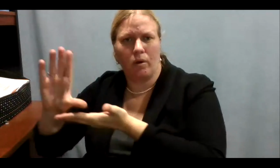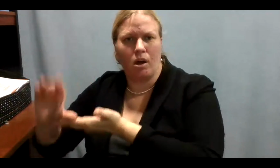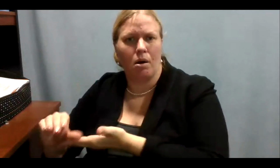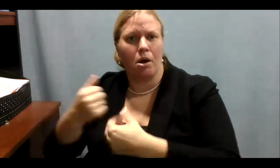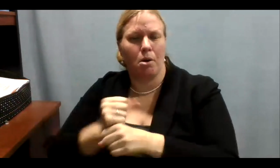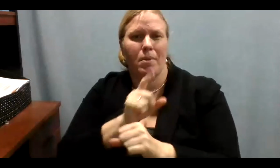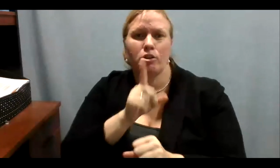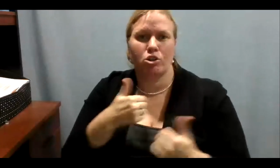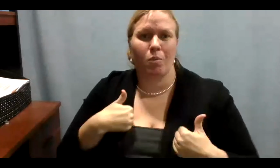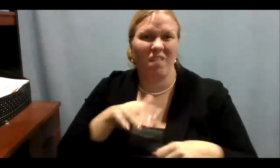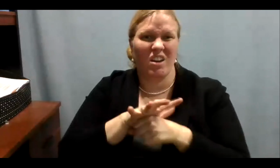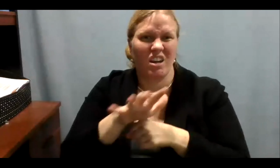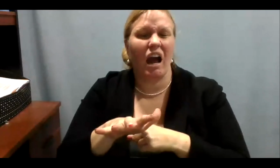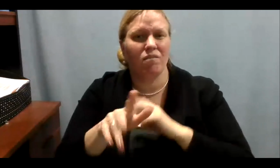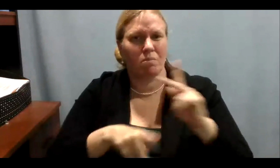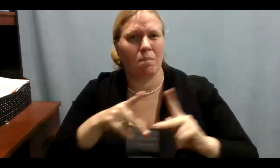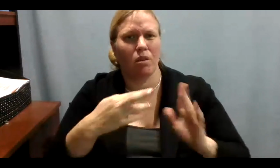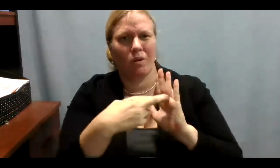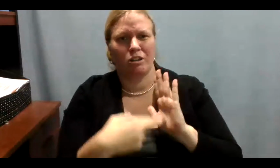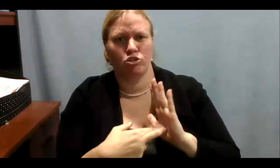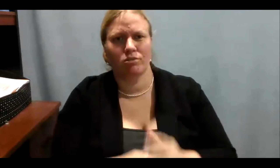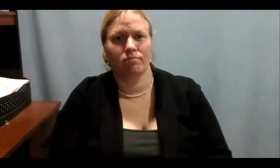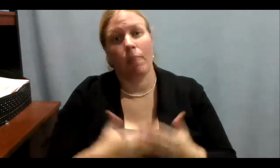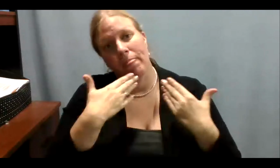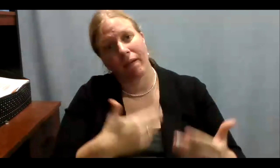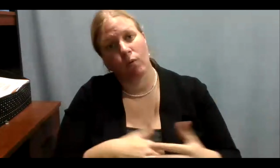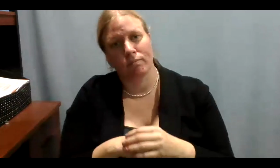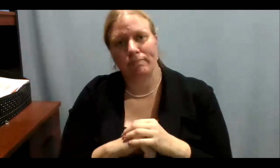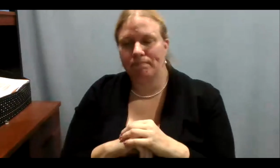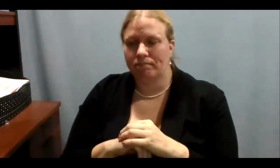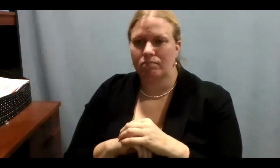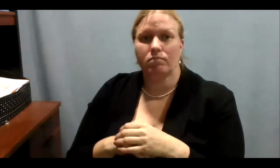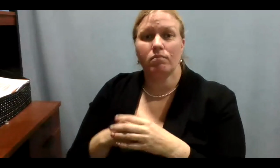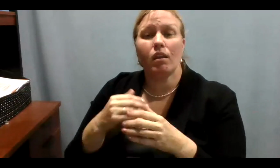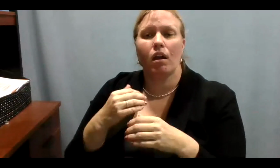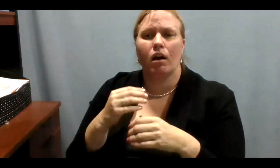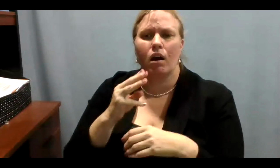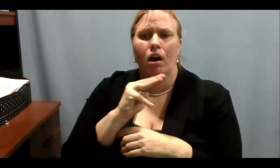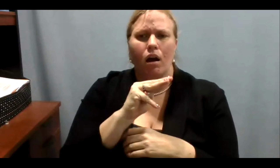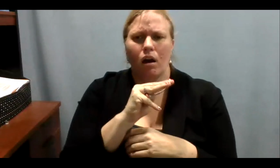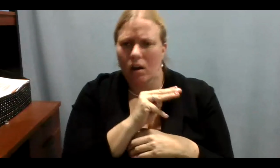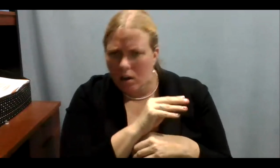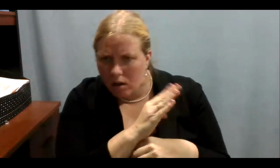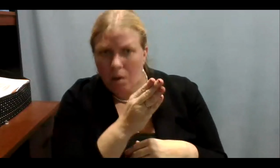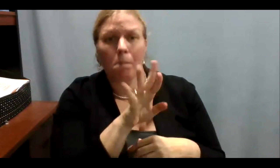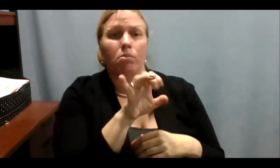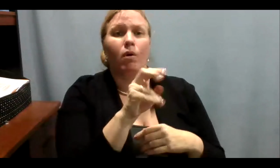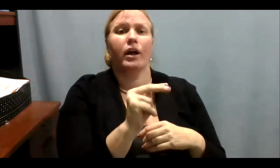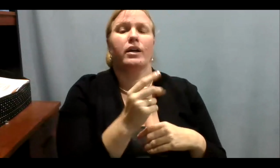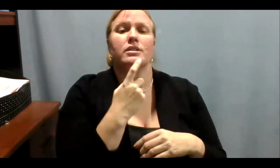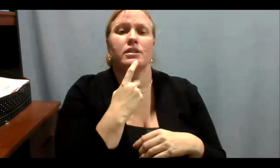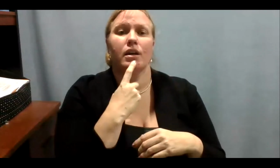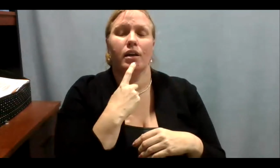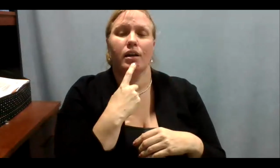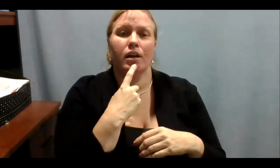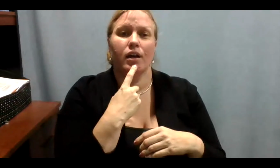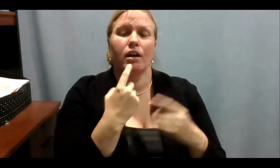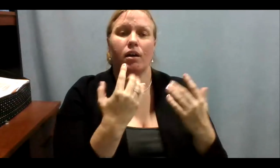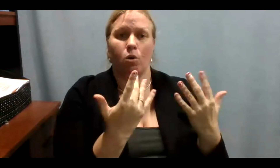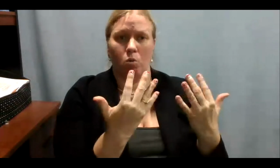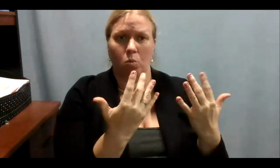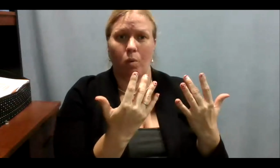sufficient individuals registered. Thank you. At the last presser, it was said to stay tuned for information on